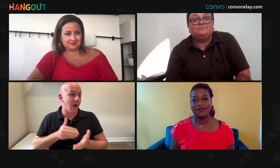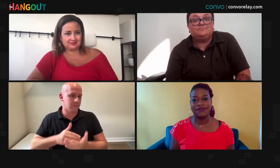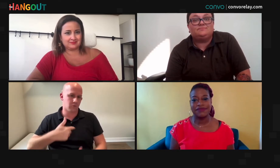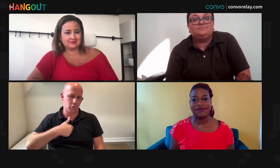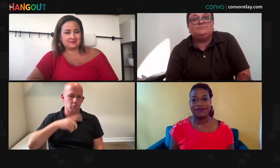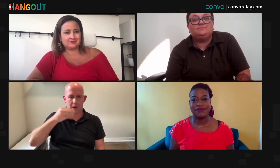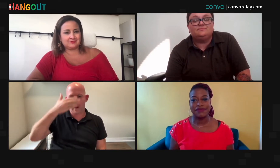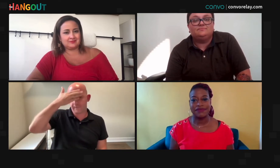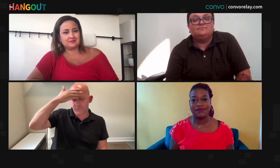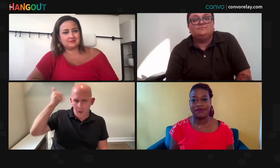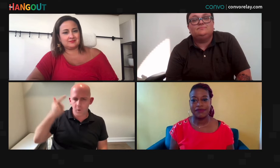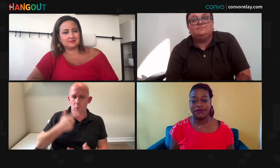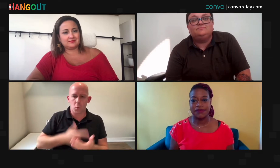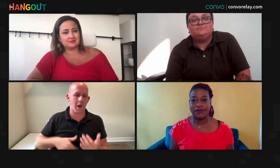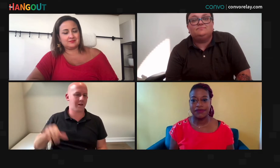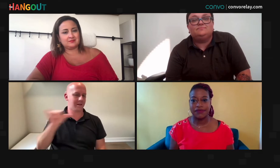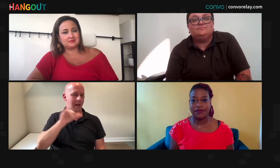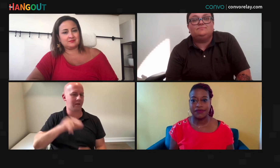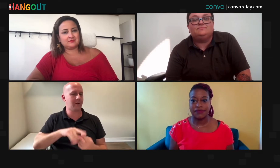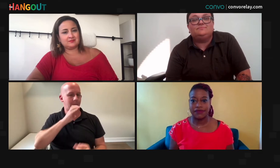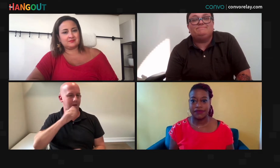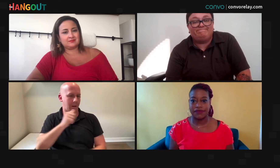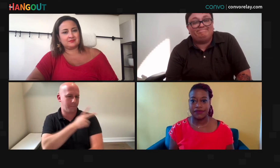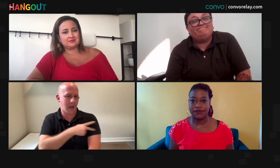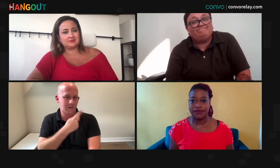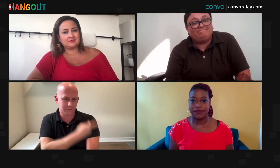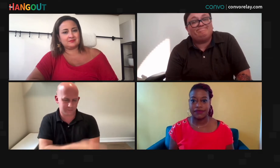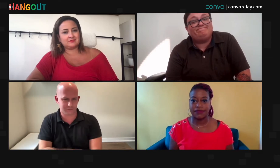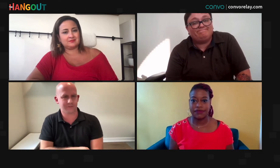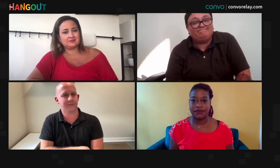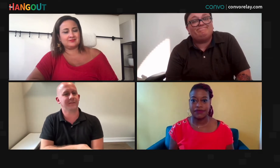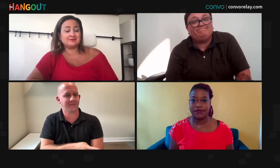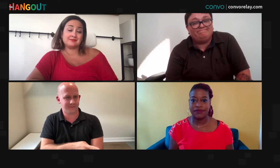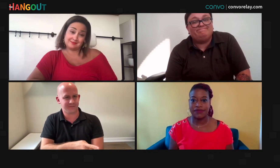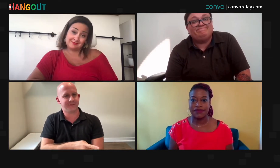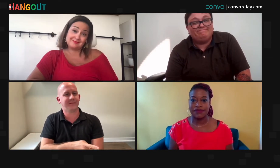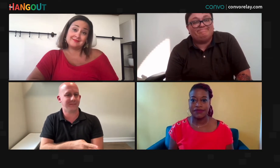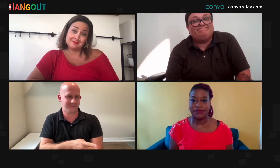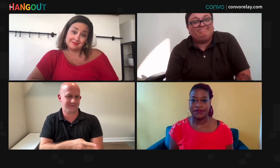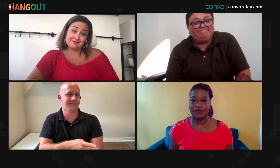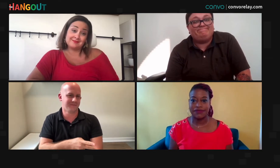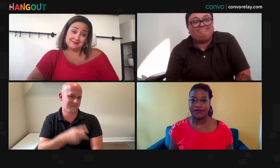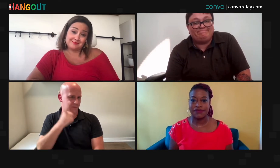seat, more often than not, we forget what it's like to be a patient.